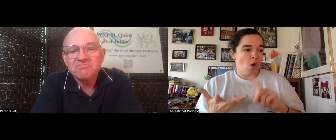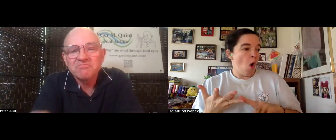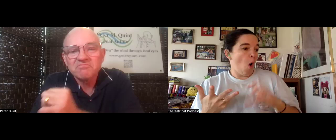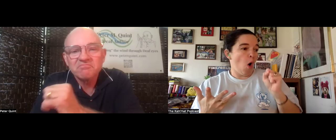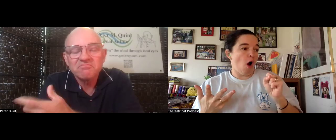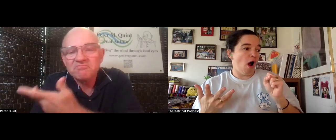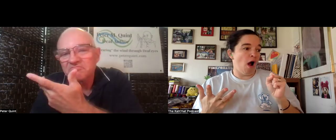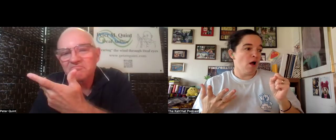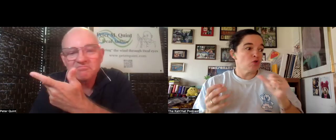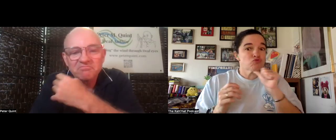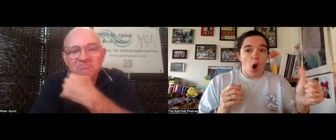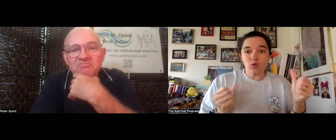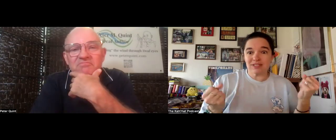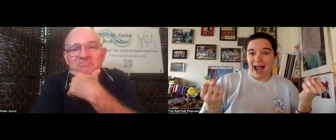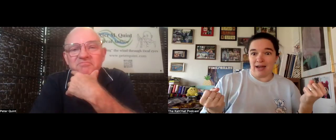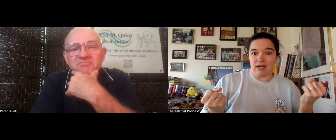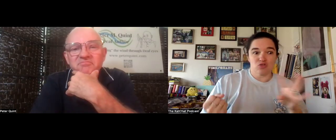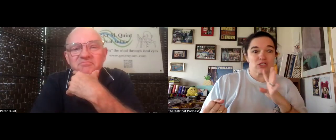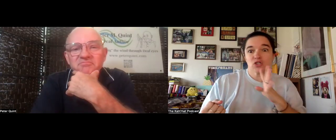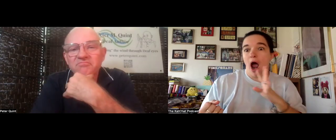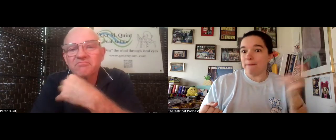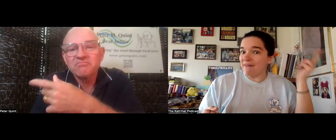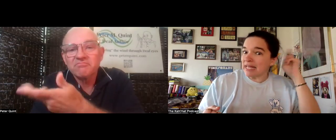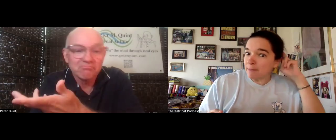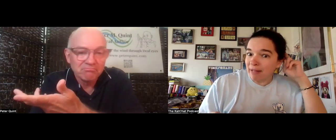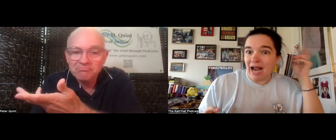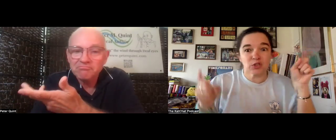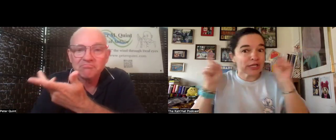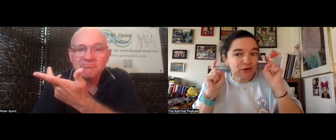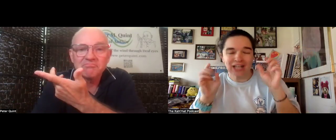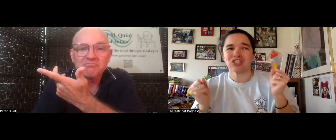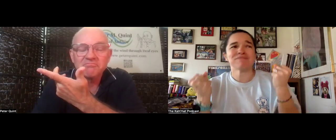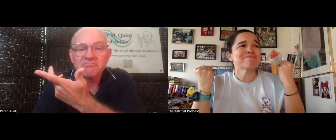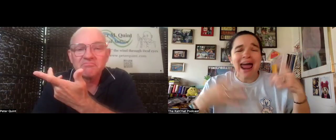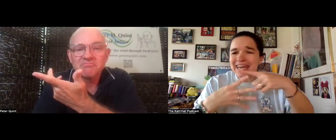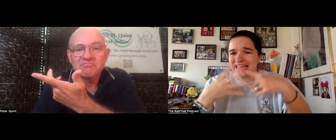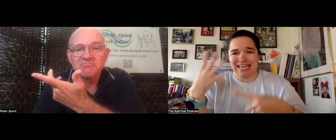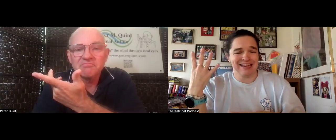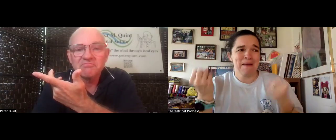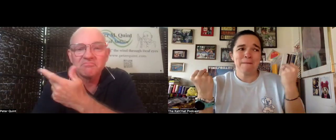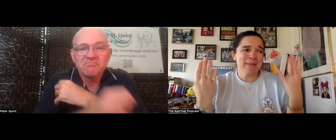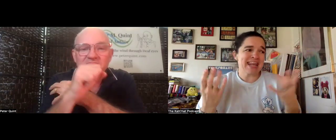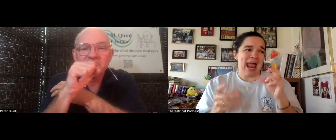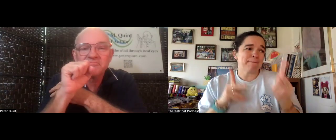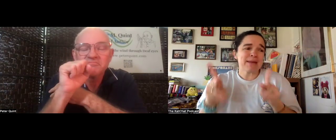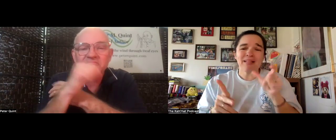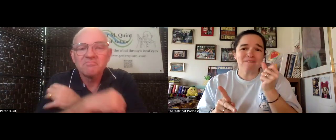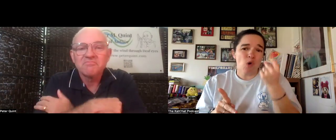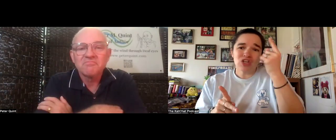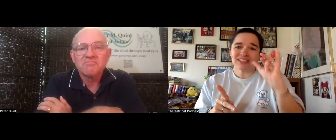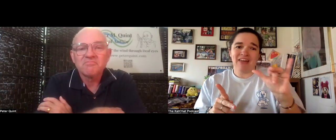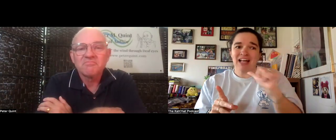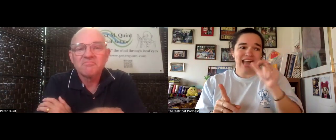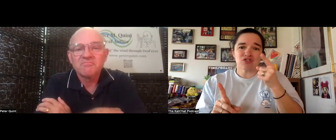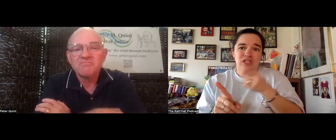about, or those signs just talk about an implant to illness, many, and people have